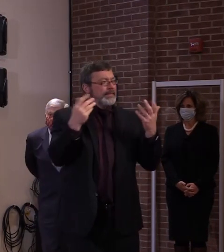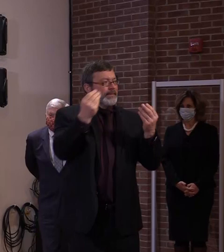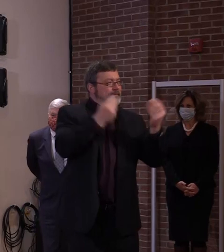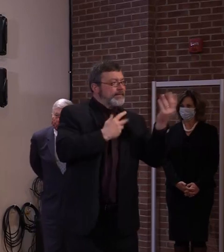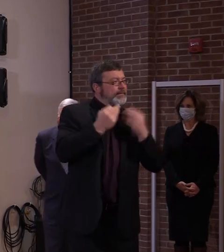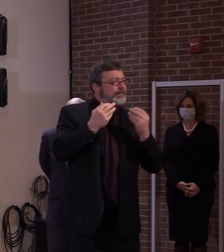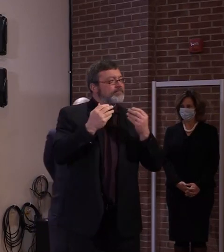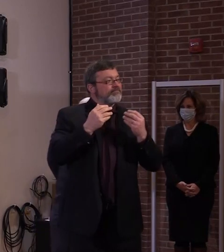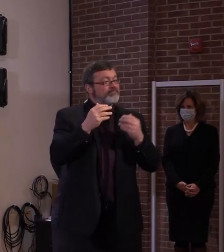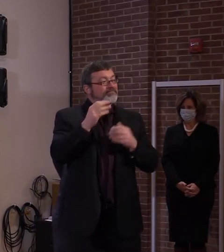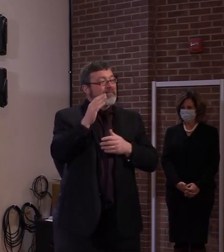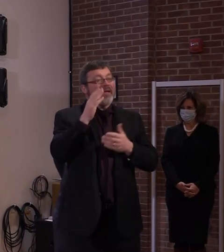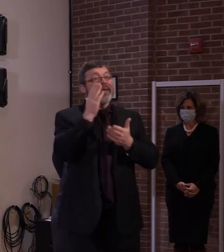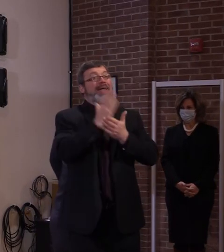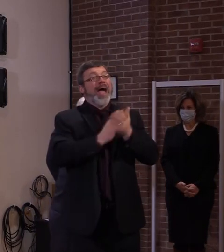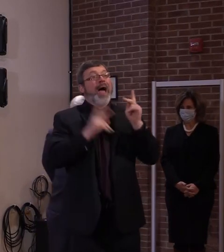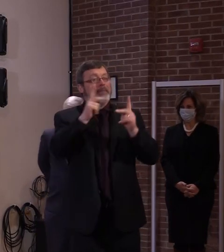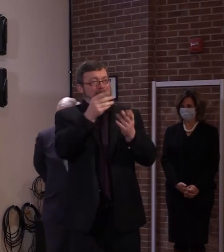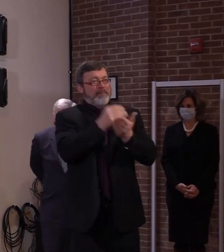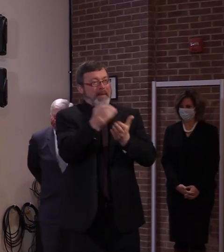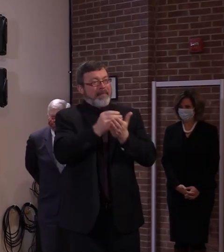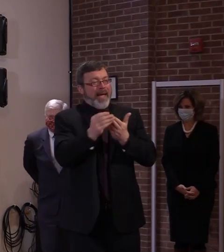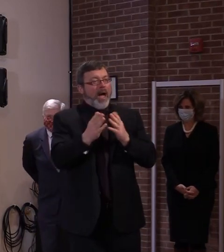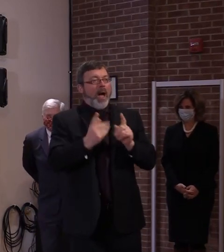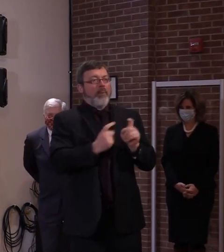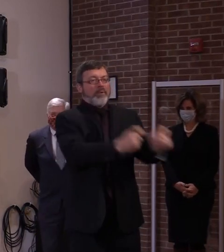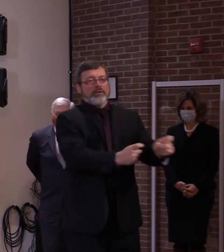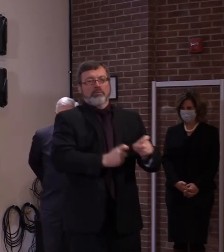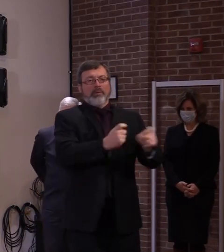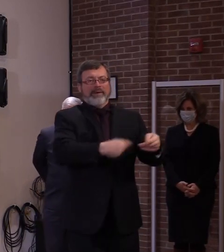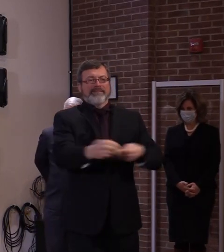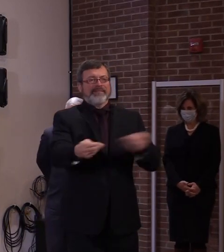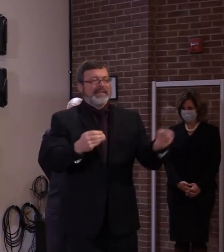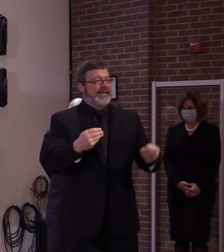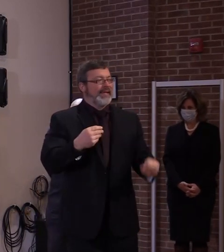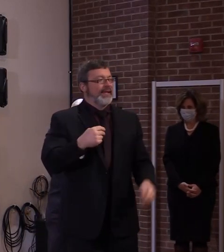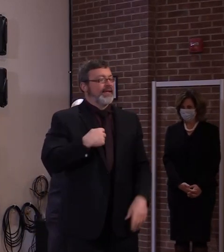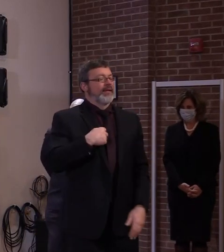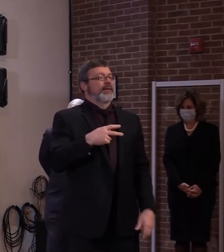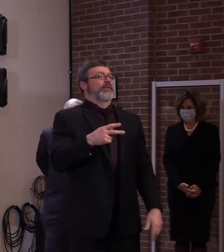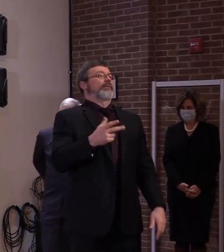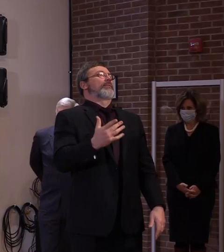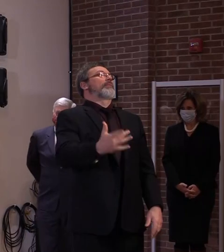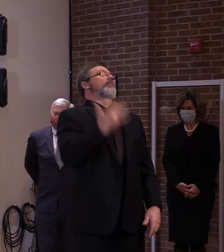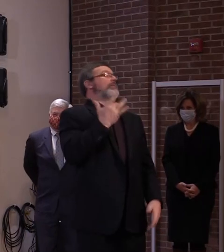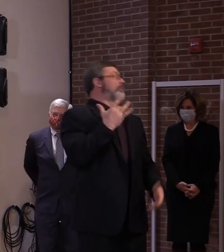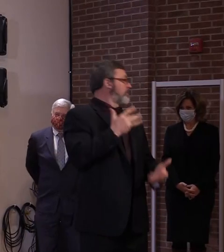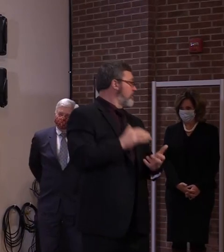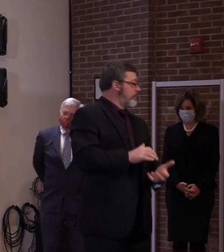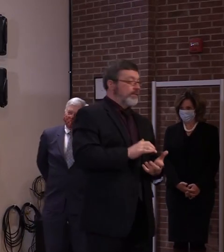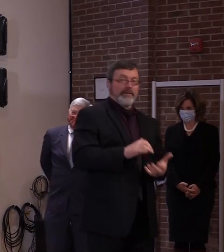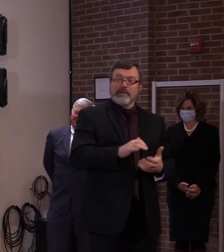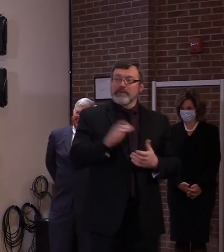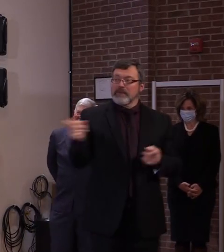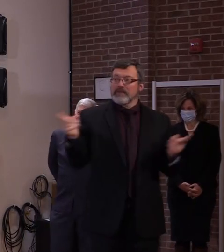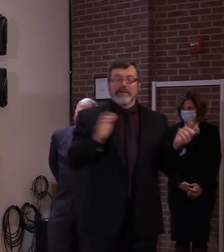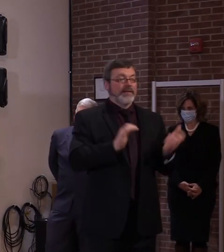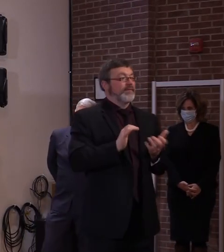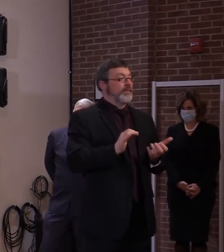gifts this weekend, actually. So I'm wondering if there's going to be a supply that suddenly